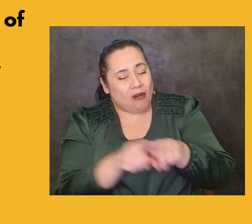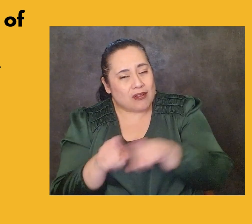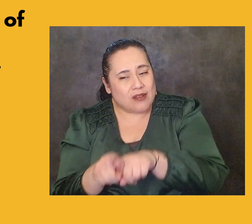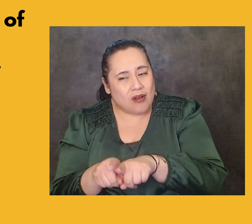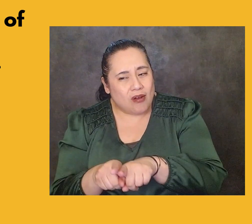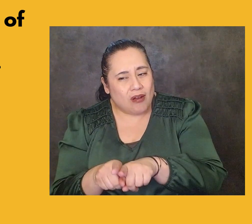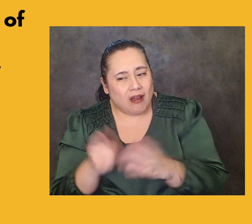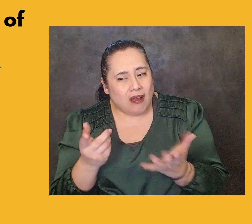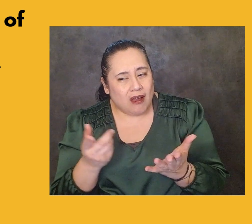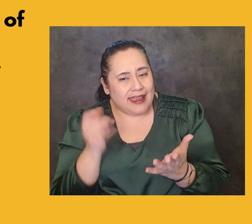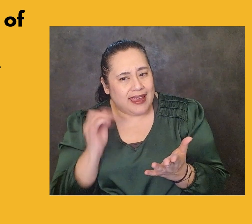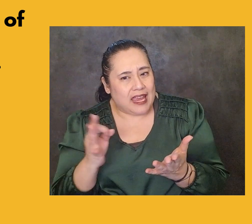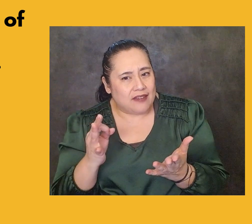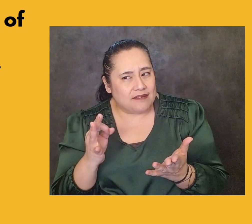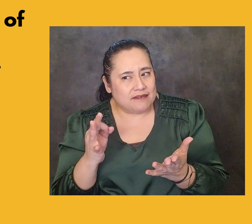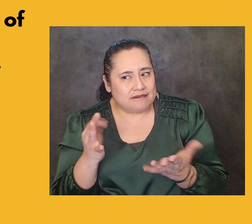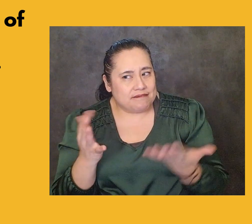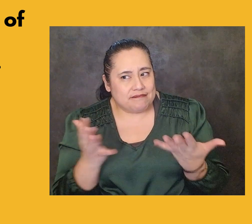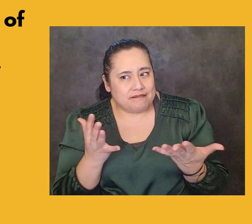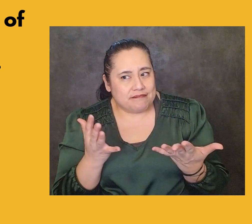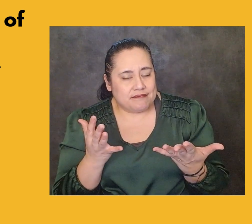And also if,